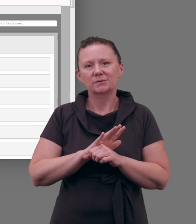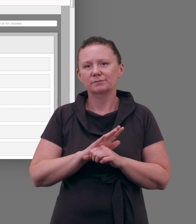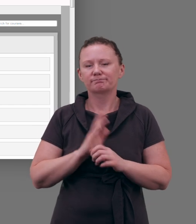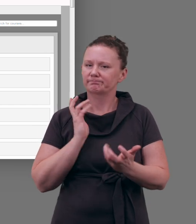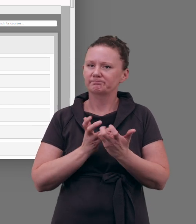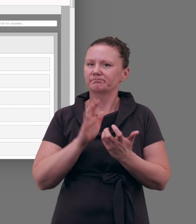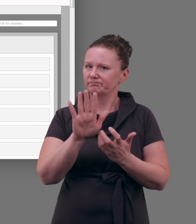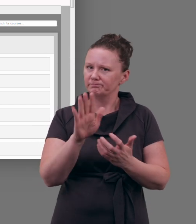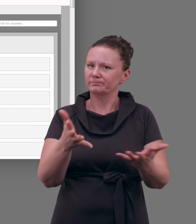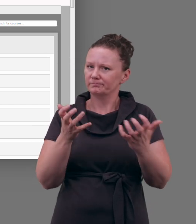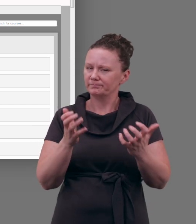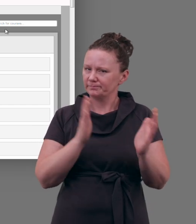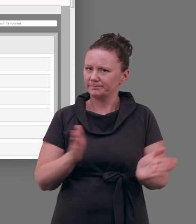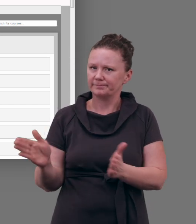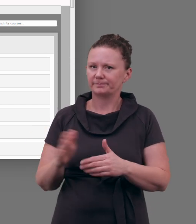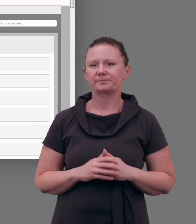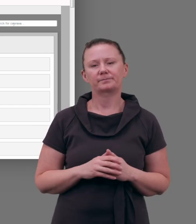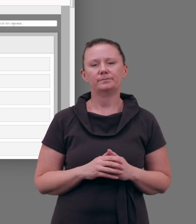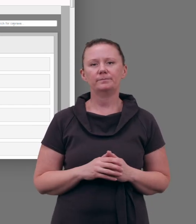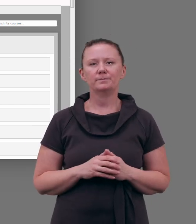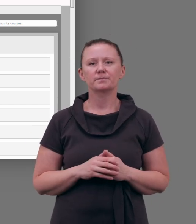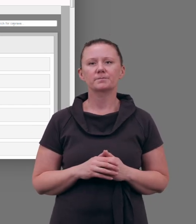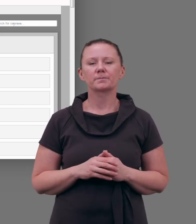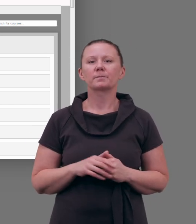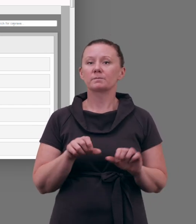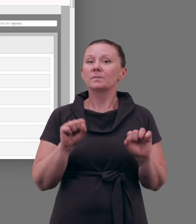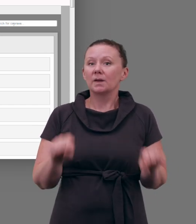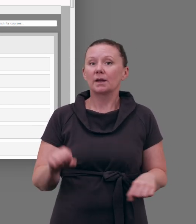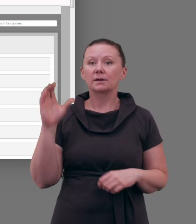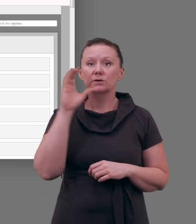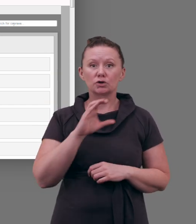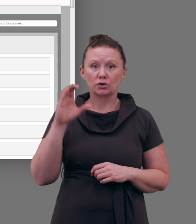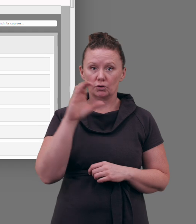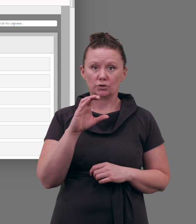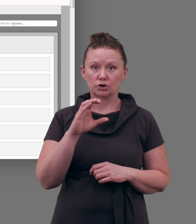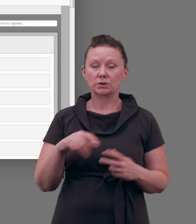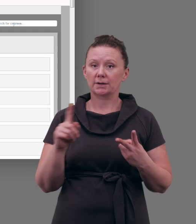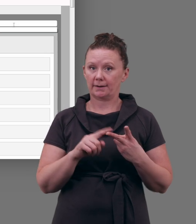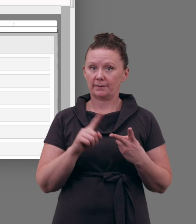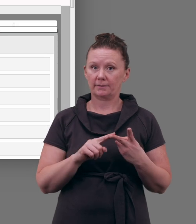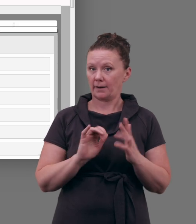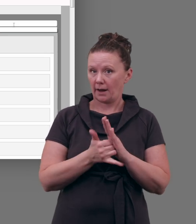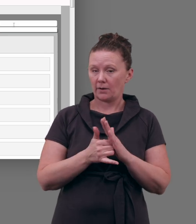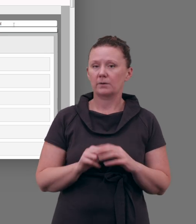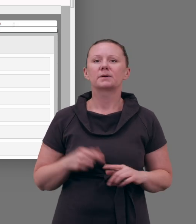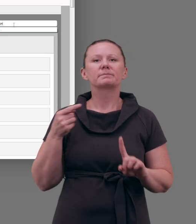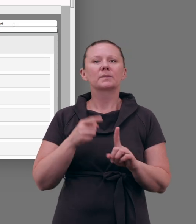planned. You can search the course catalog by entering a specific course number, entering words that are in either the course title